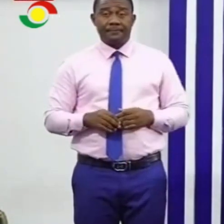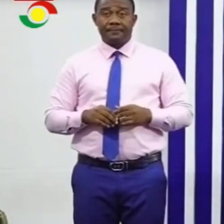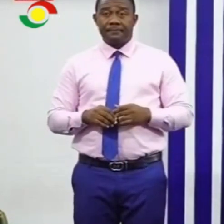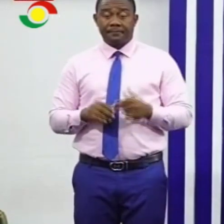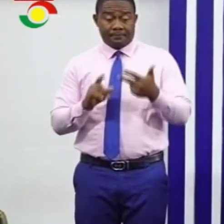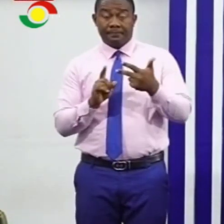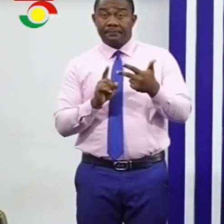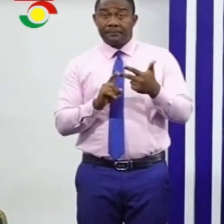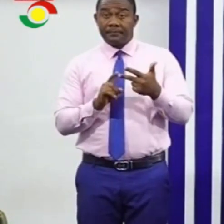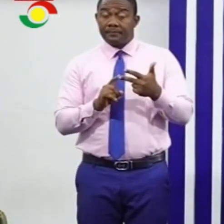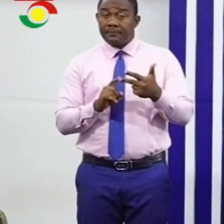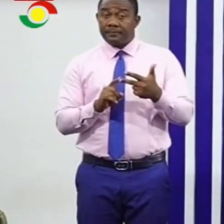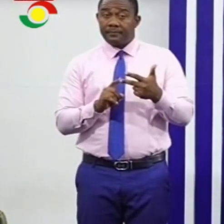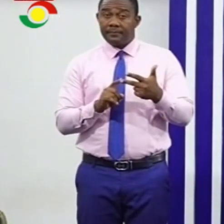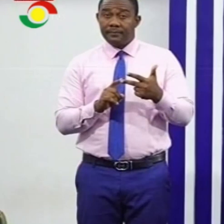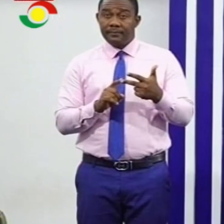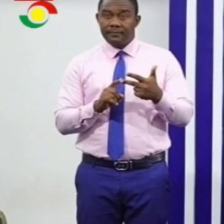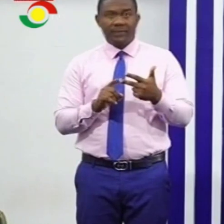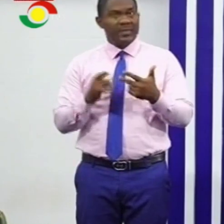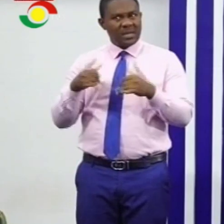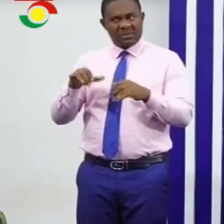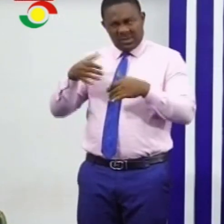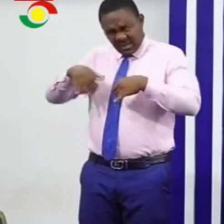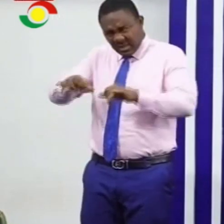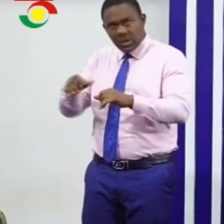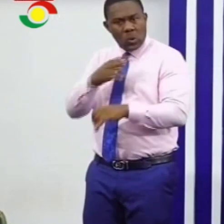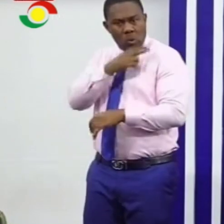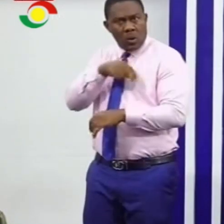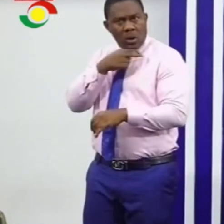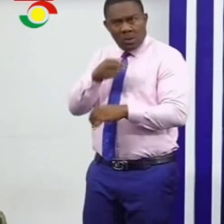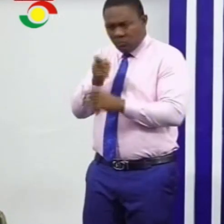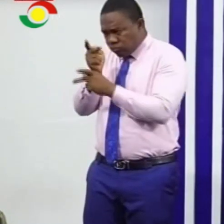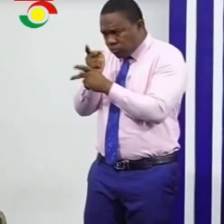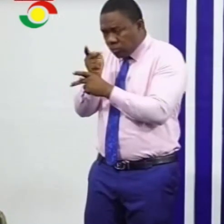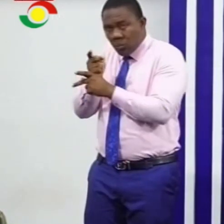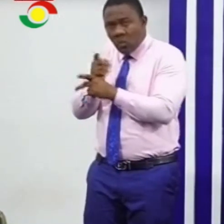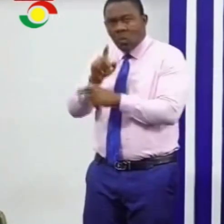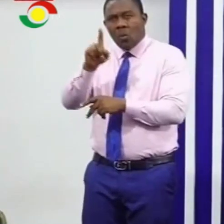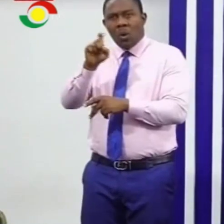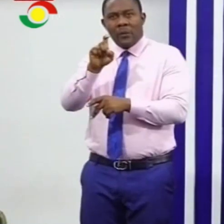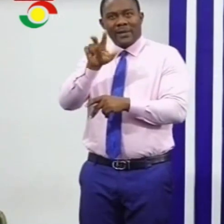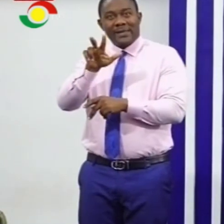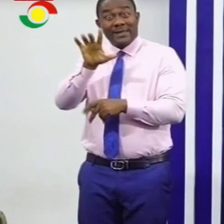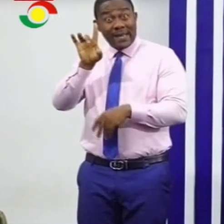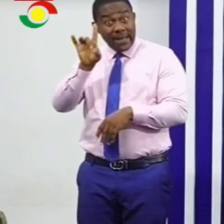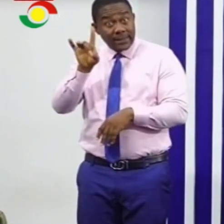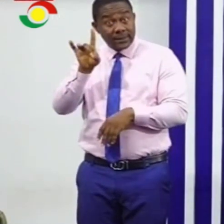49. Those in treatment facilities, 138.